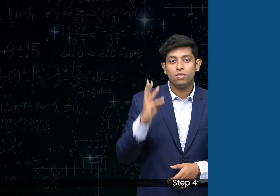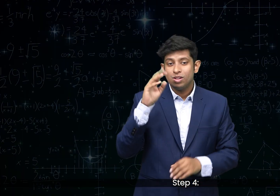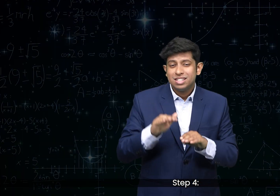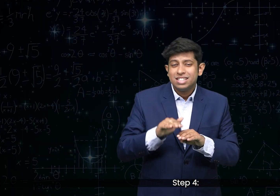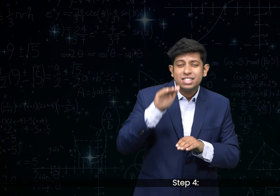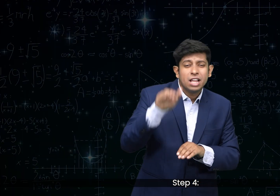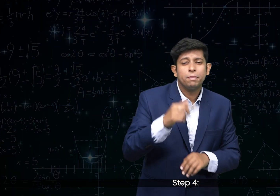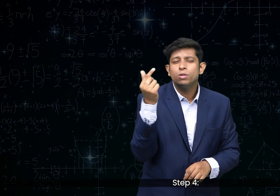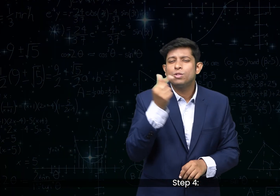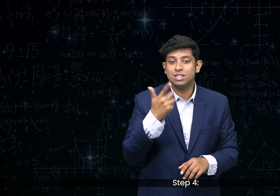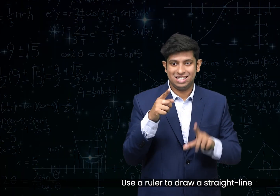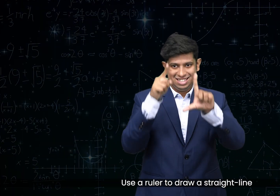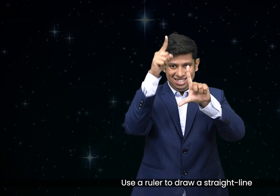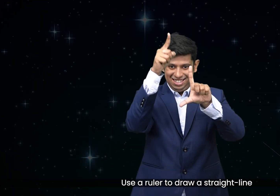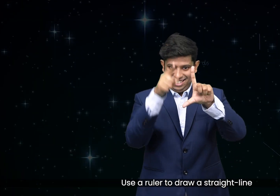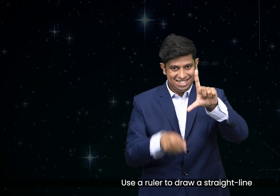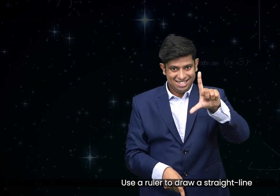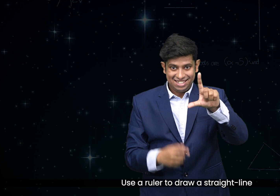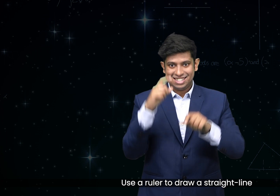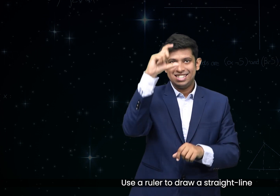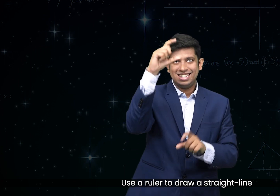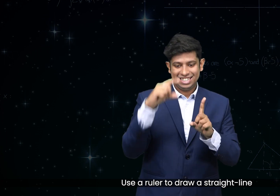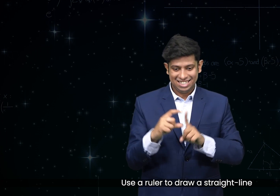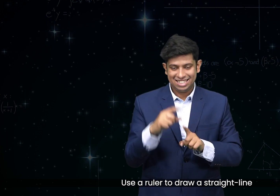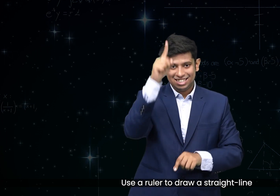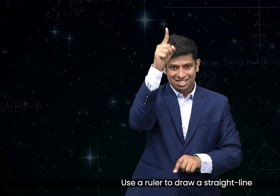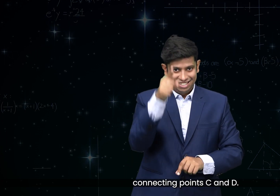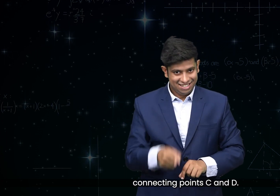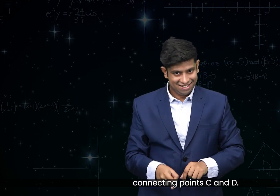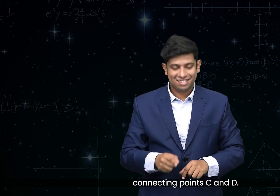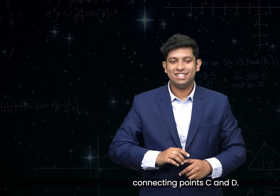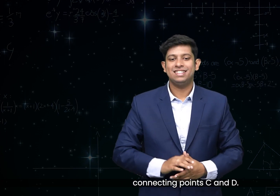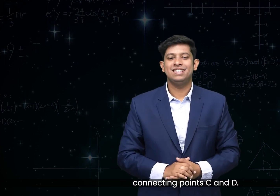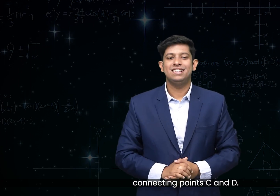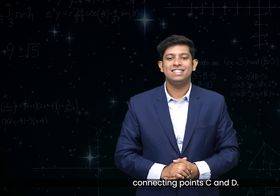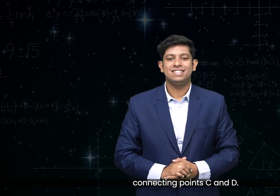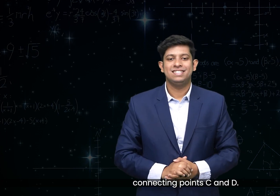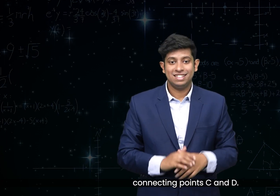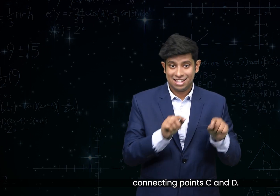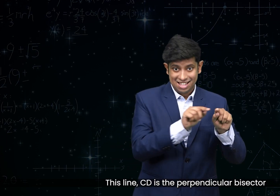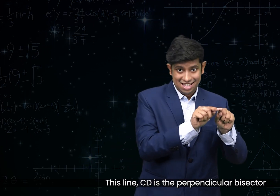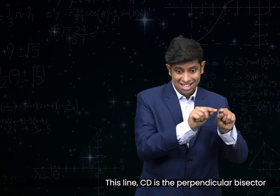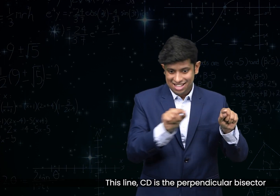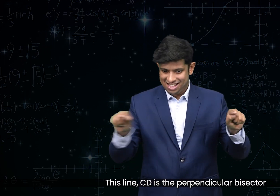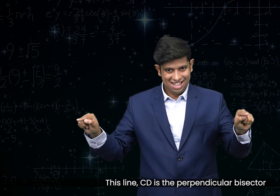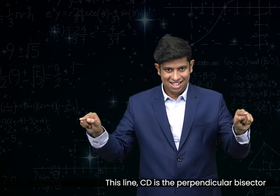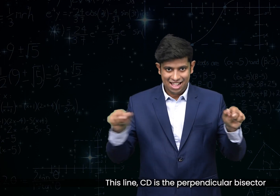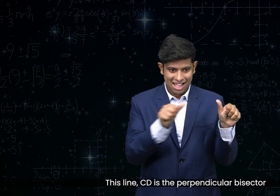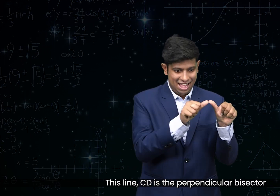Step 4. Use a ruler to draw a straight line connecting points C and D. This line CD is